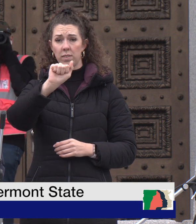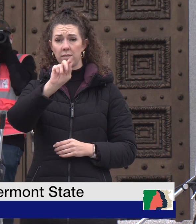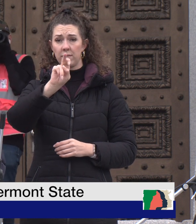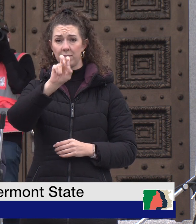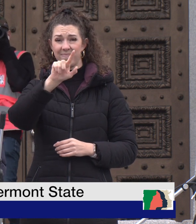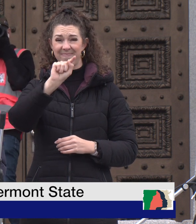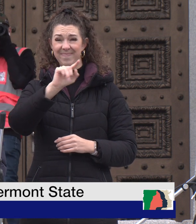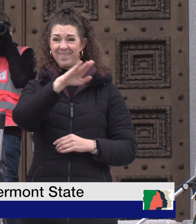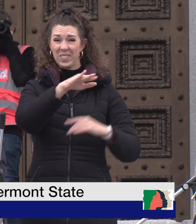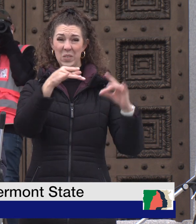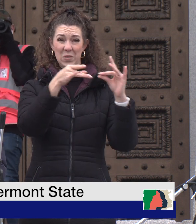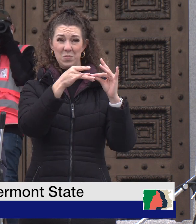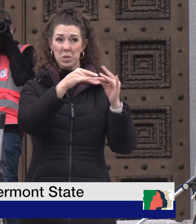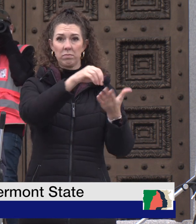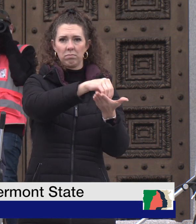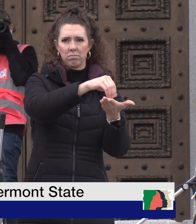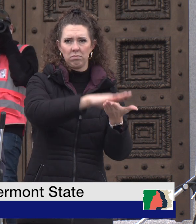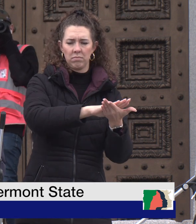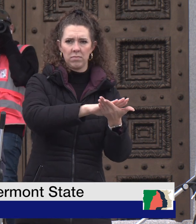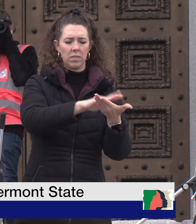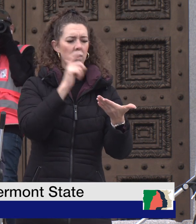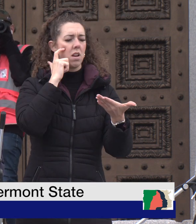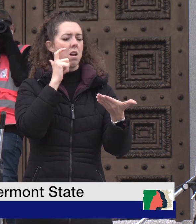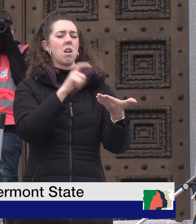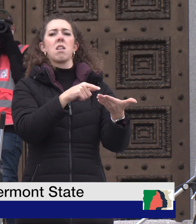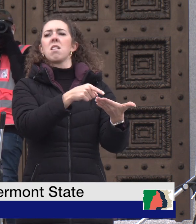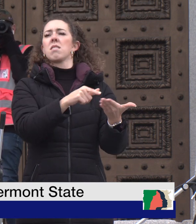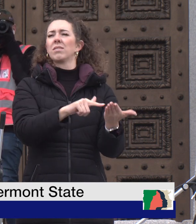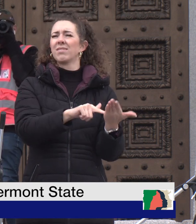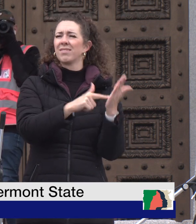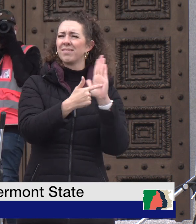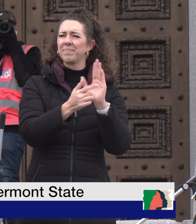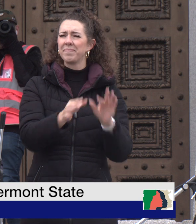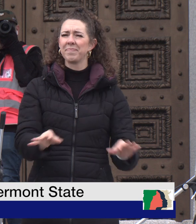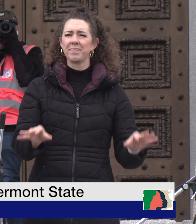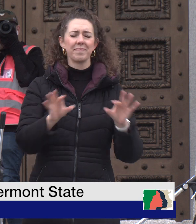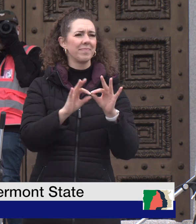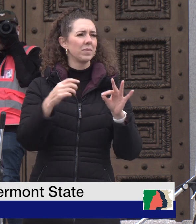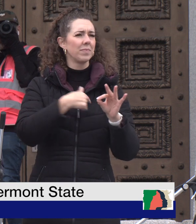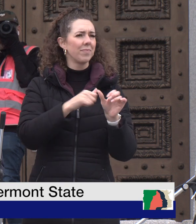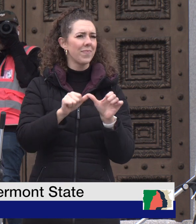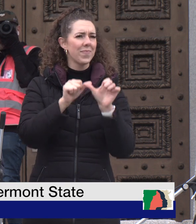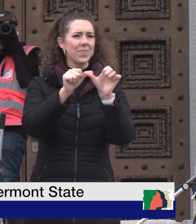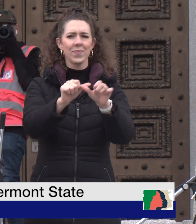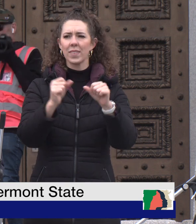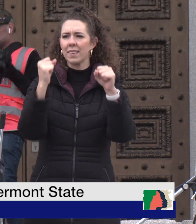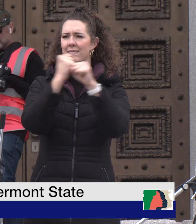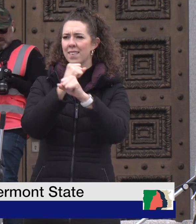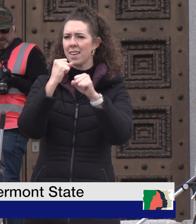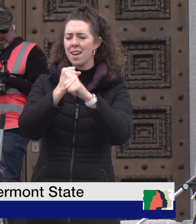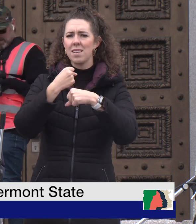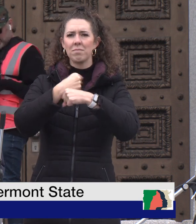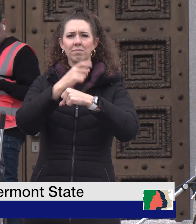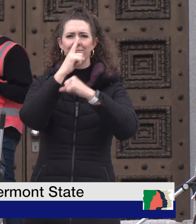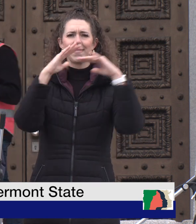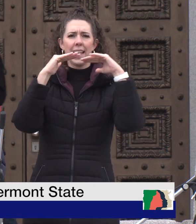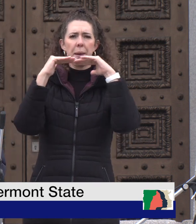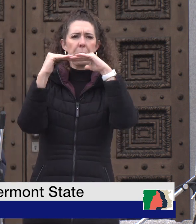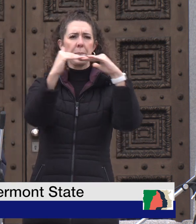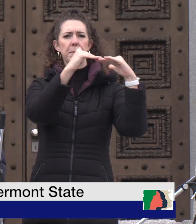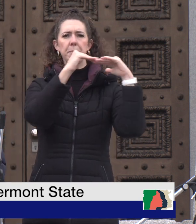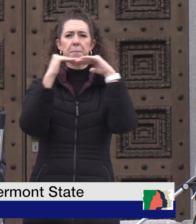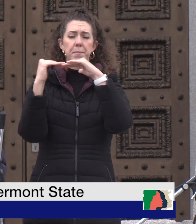encapsulate the importance of the continuous fight to level the playing field